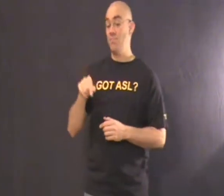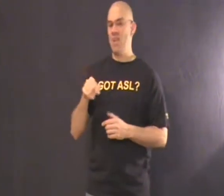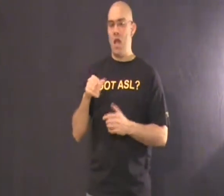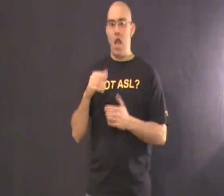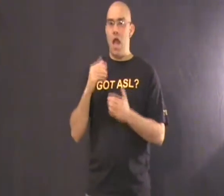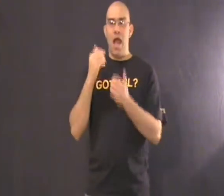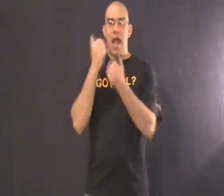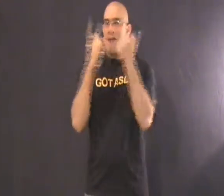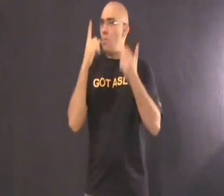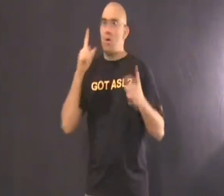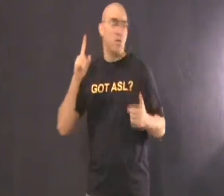Because this cat,